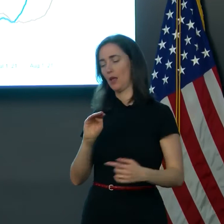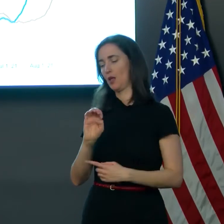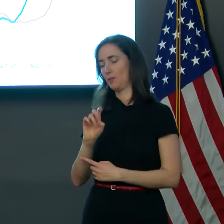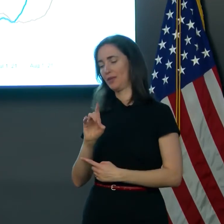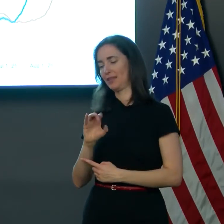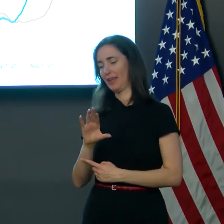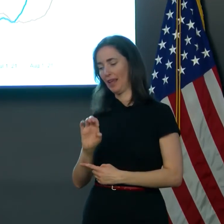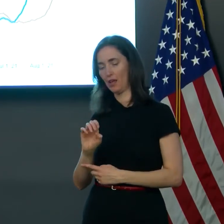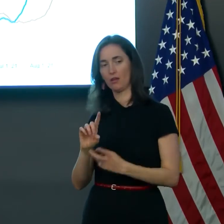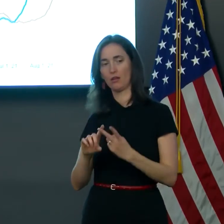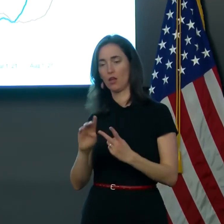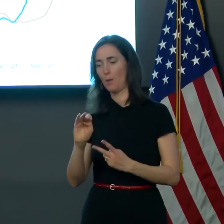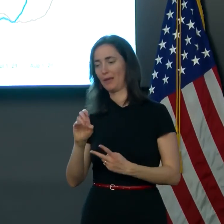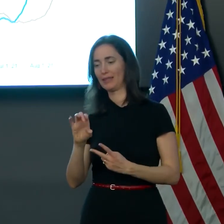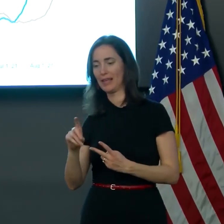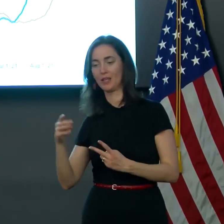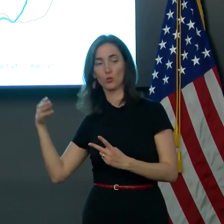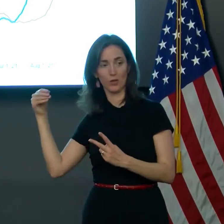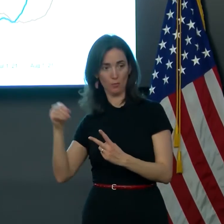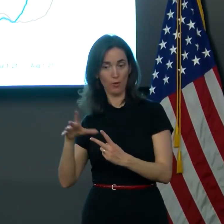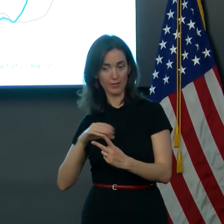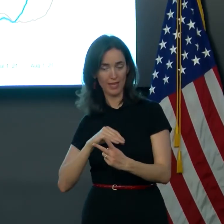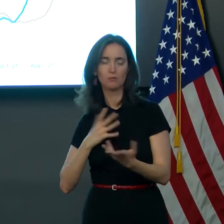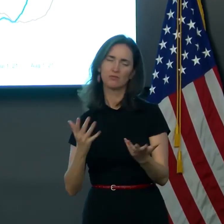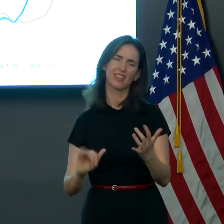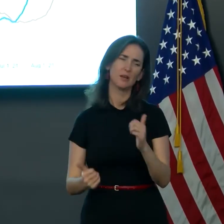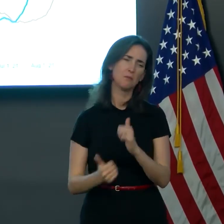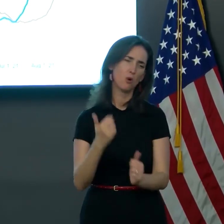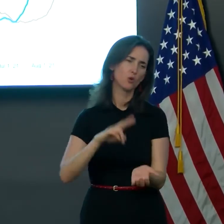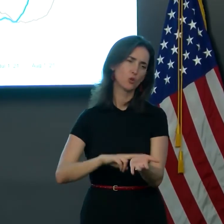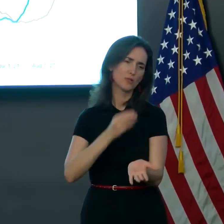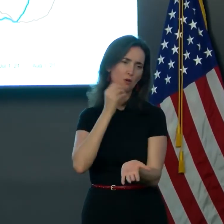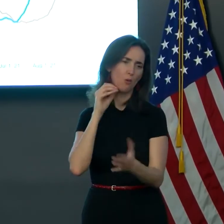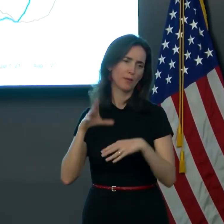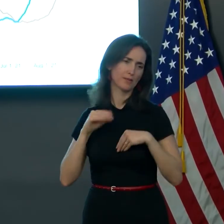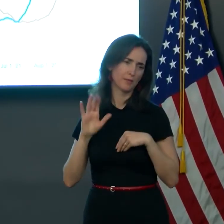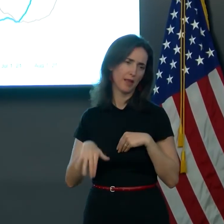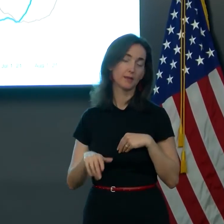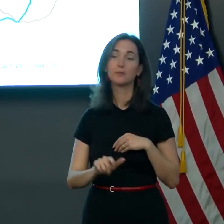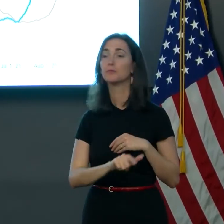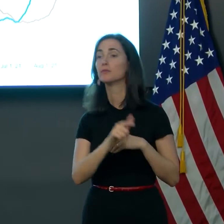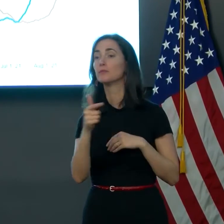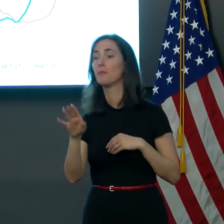Medicare reimbursement, which is the overwhelming majority of nursing homes. Yeah, Blake?